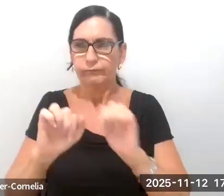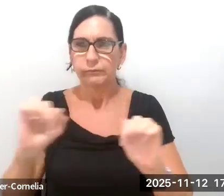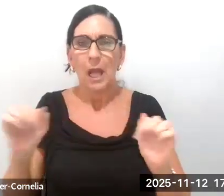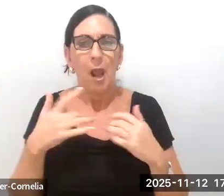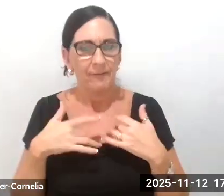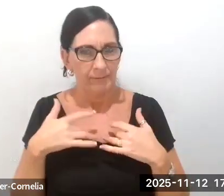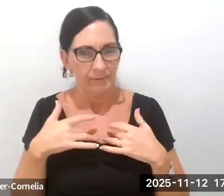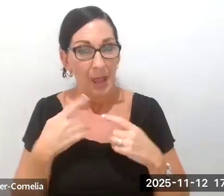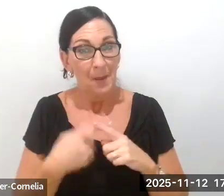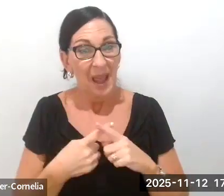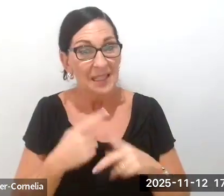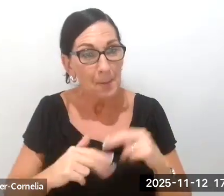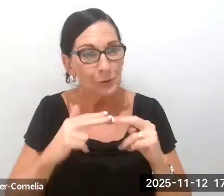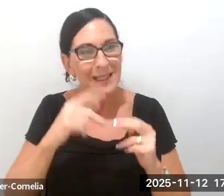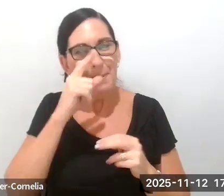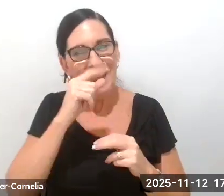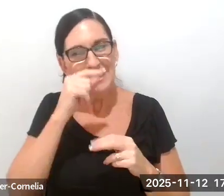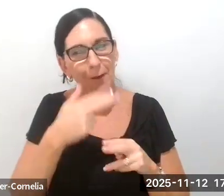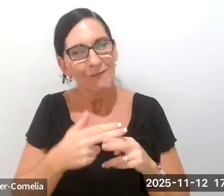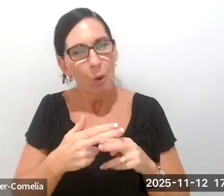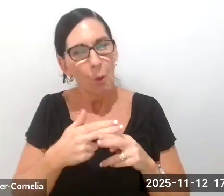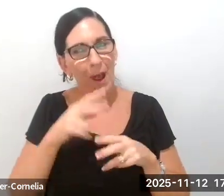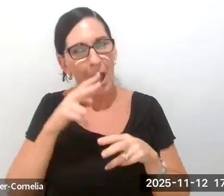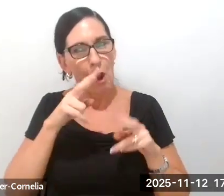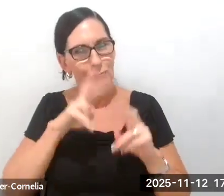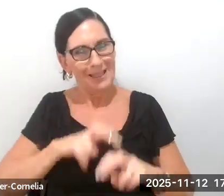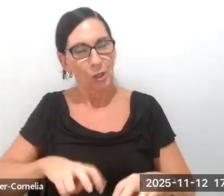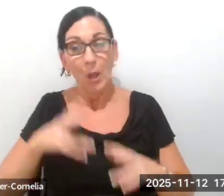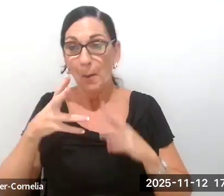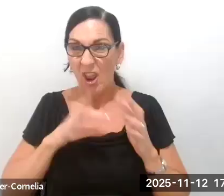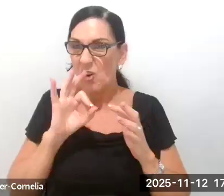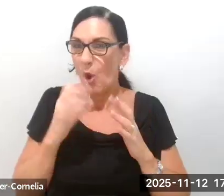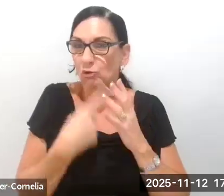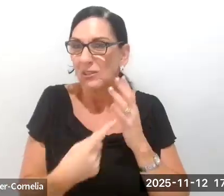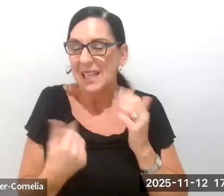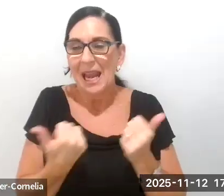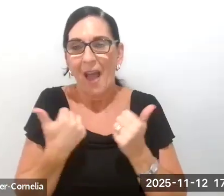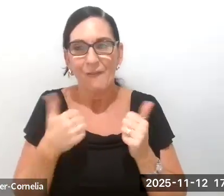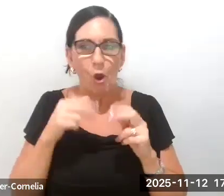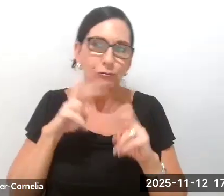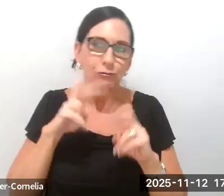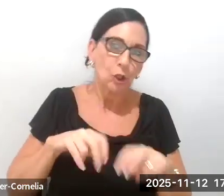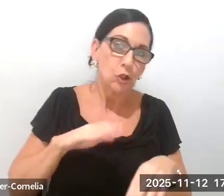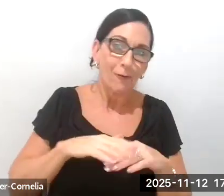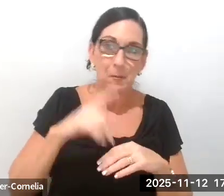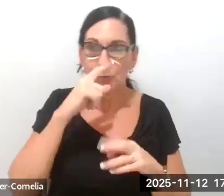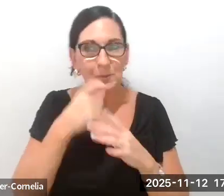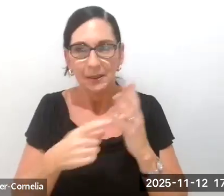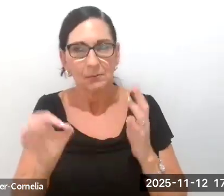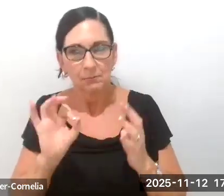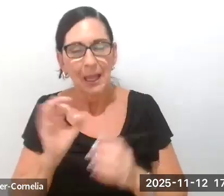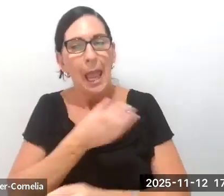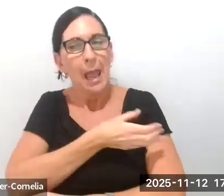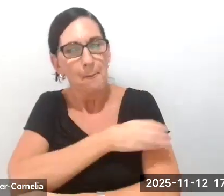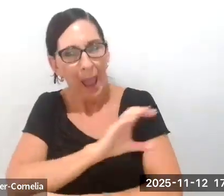for inclusive research, and this means not just conducting research about people with disability, but empowering people